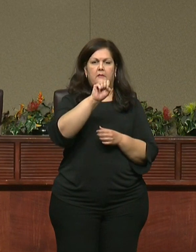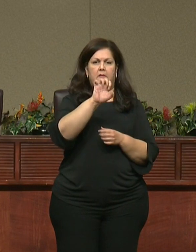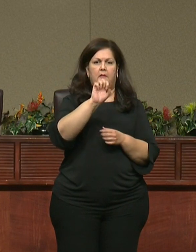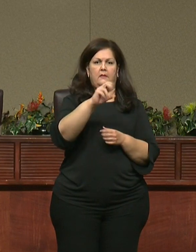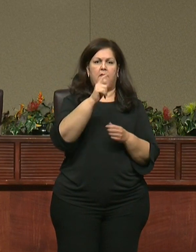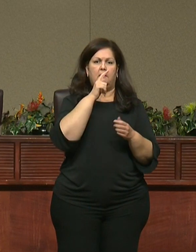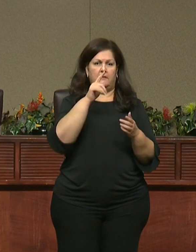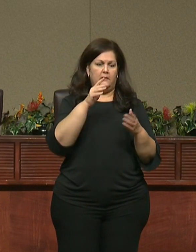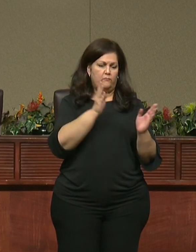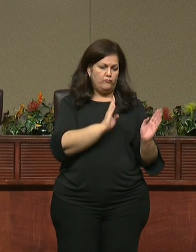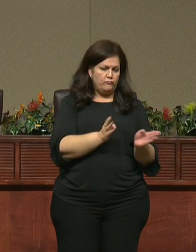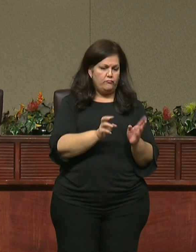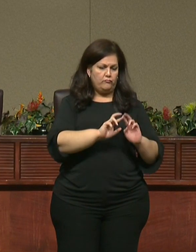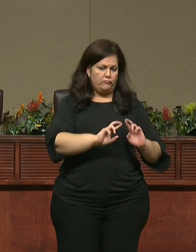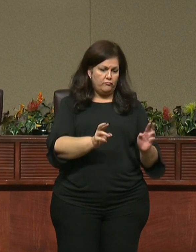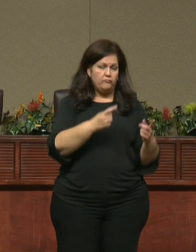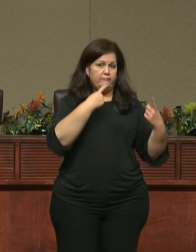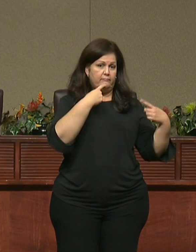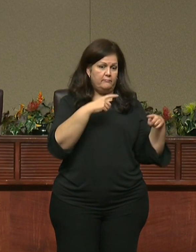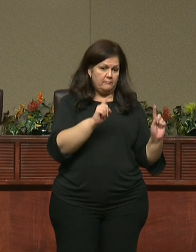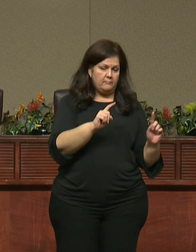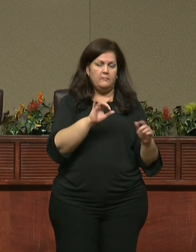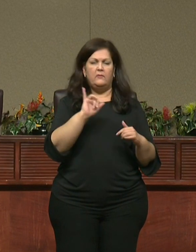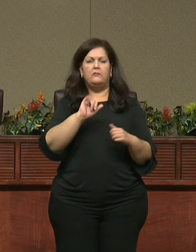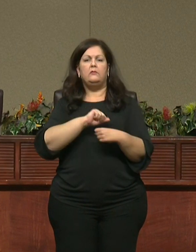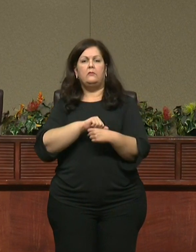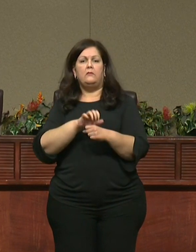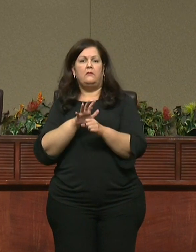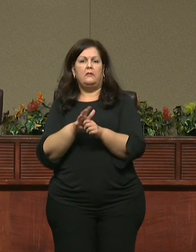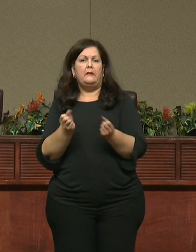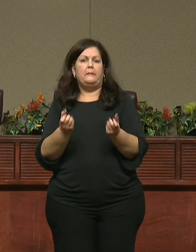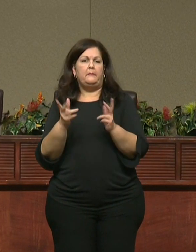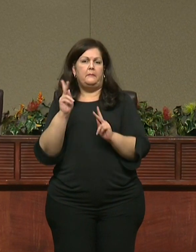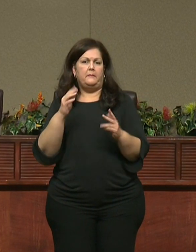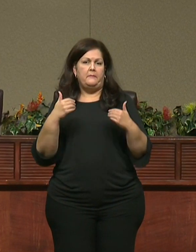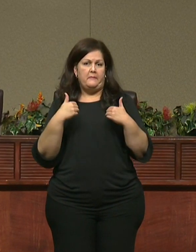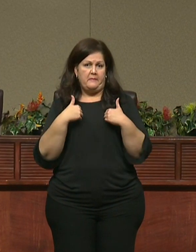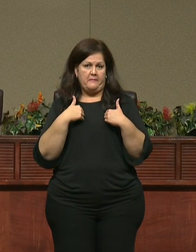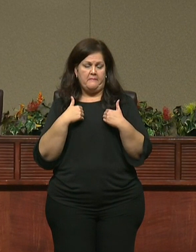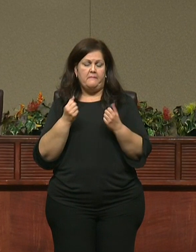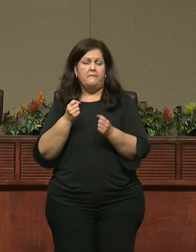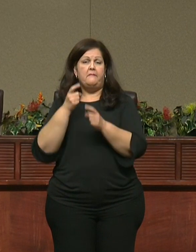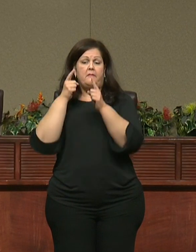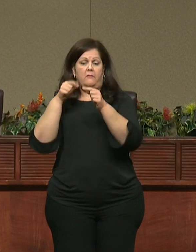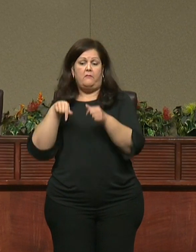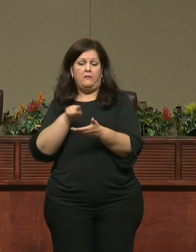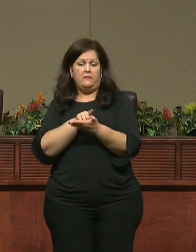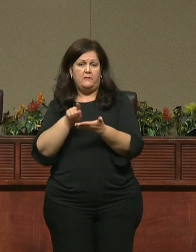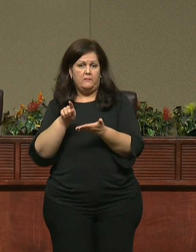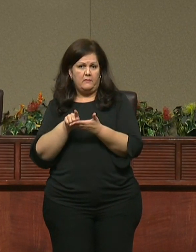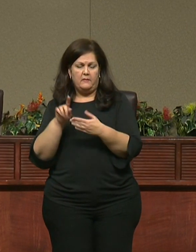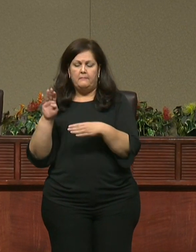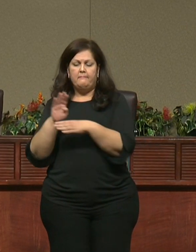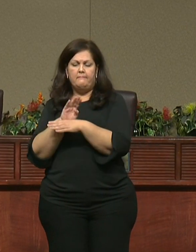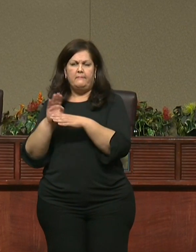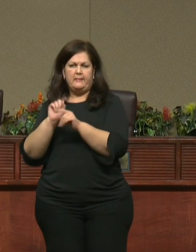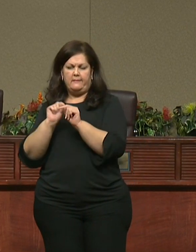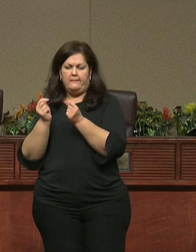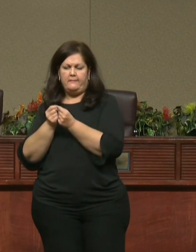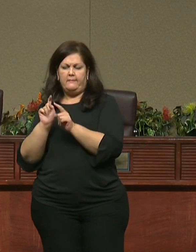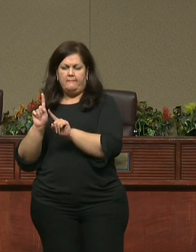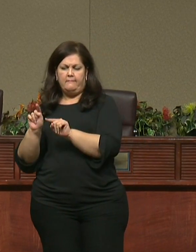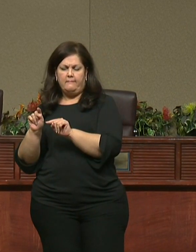its success. Of course, we will discuss COVID-19 cases, the goals for the week, strike team information, and many